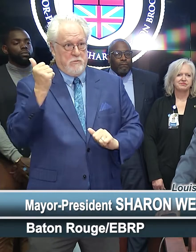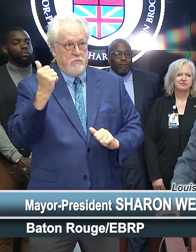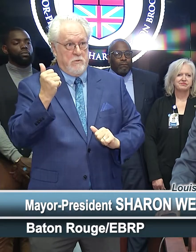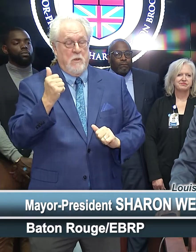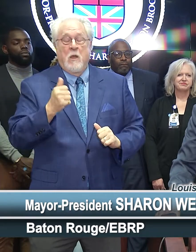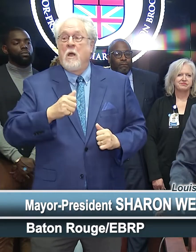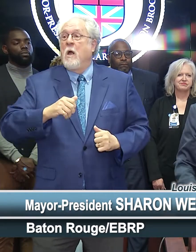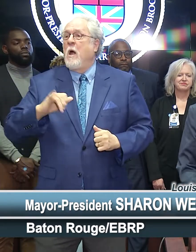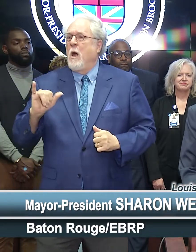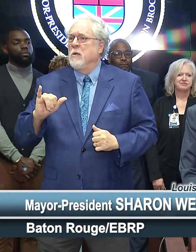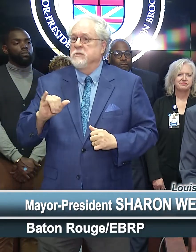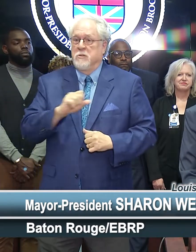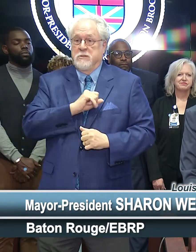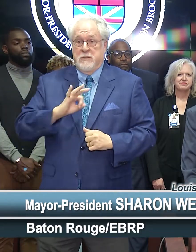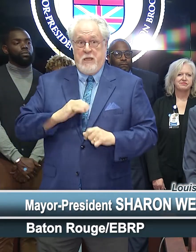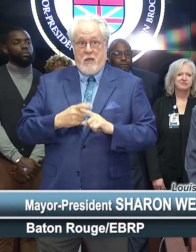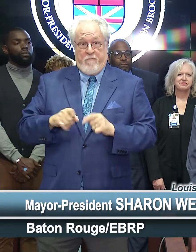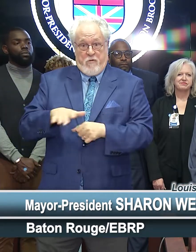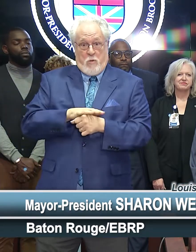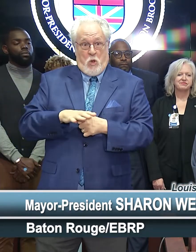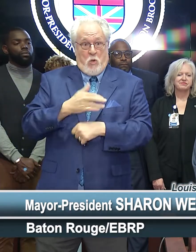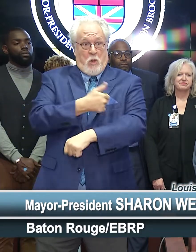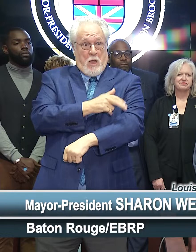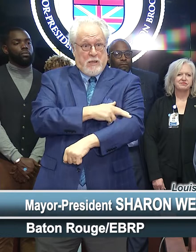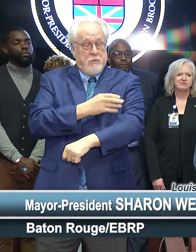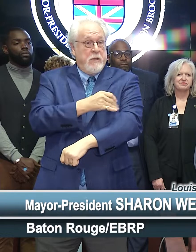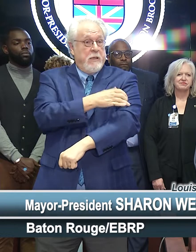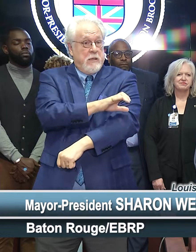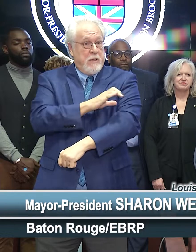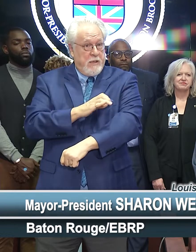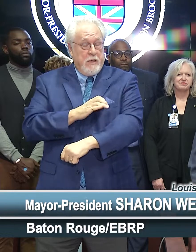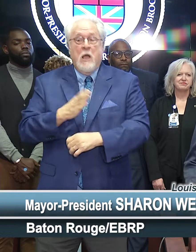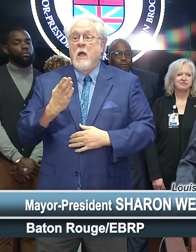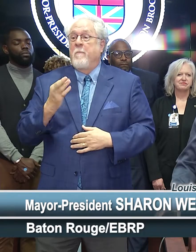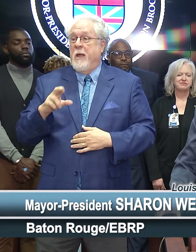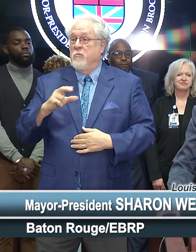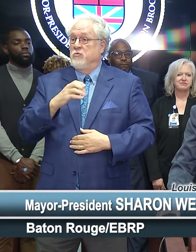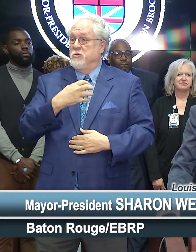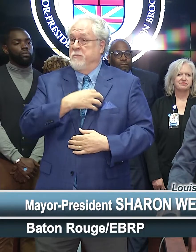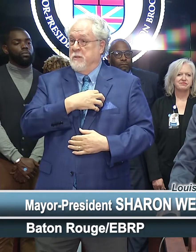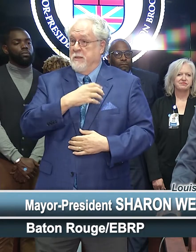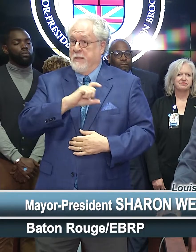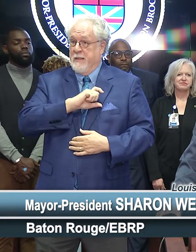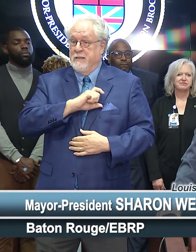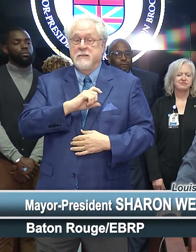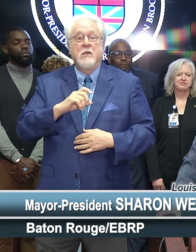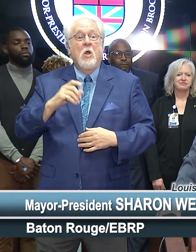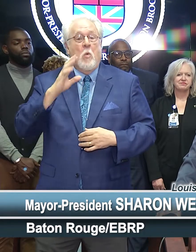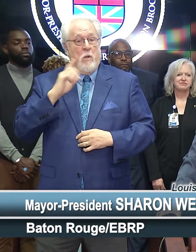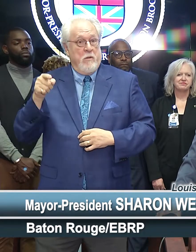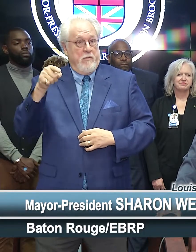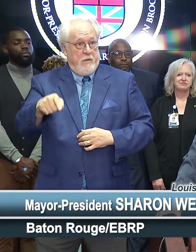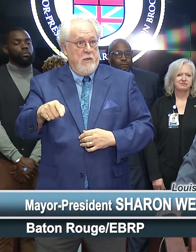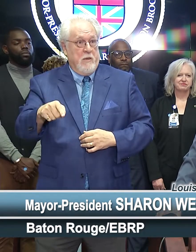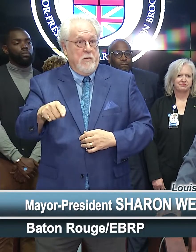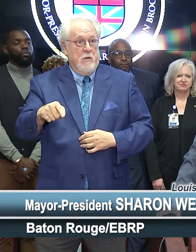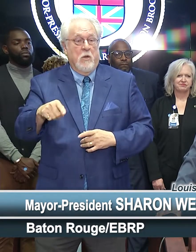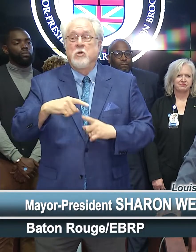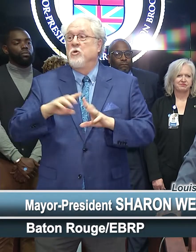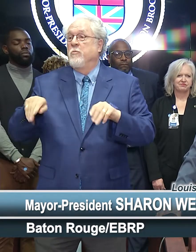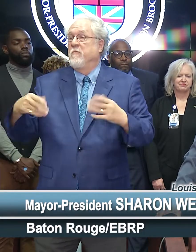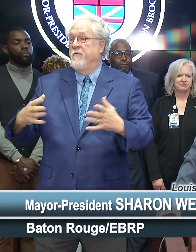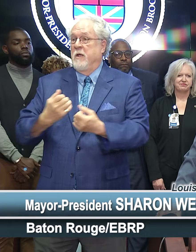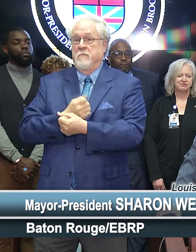In addition to staff from our local hospitals and clinics, Baton Rouge Police will be at the testing center to